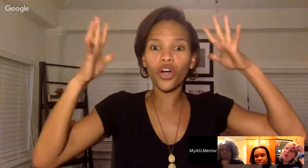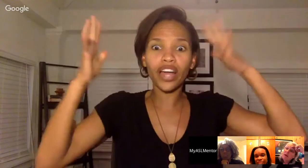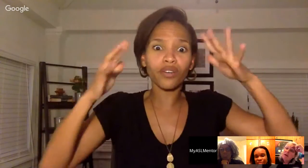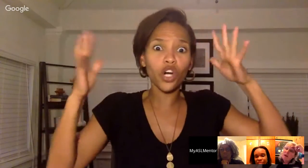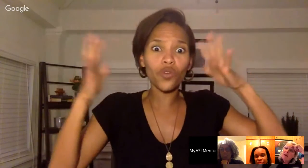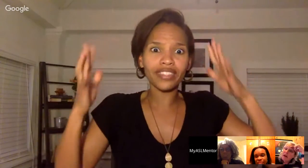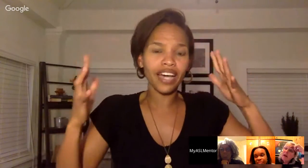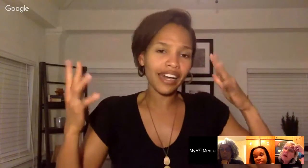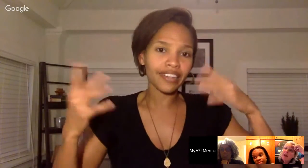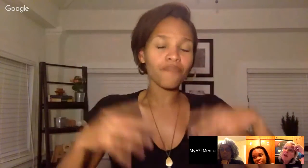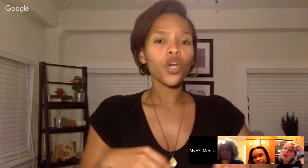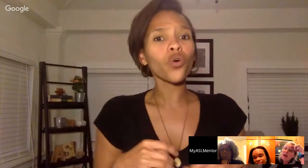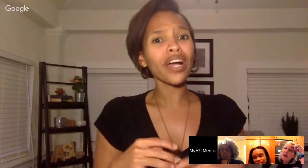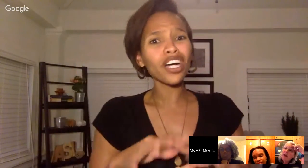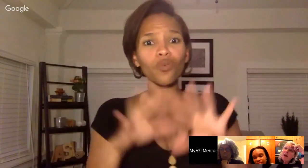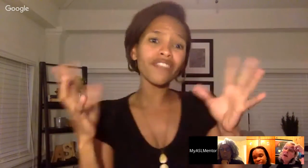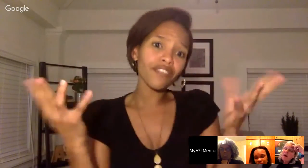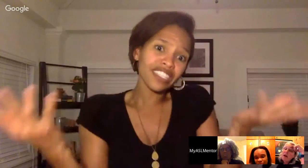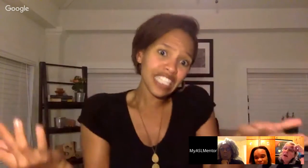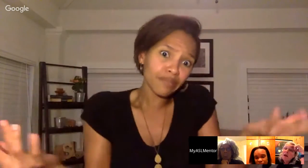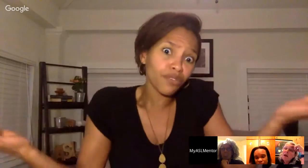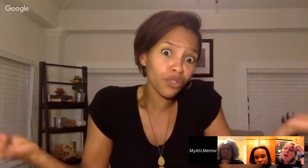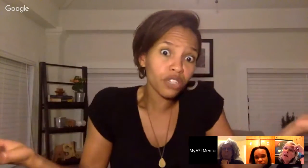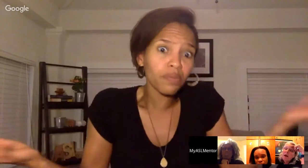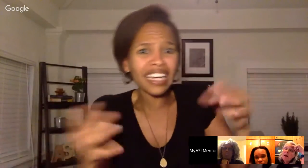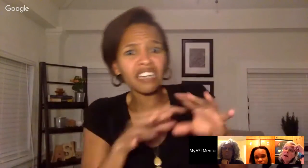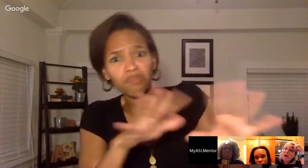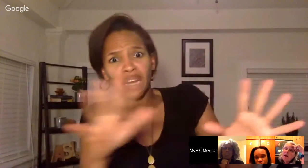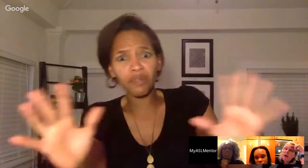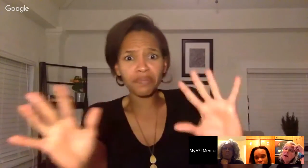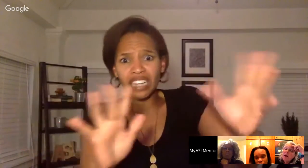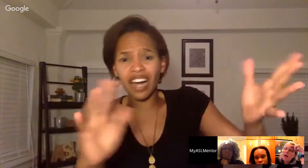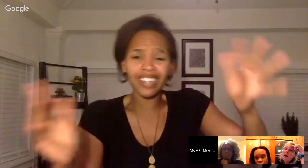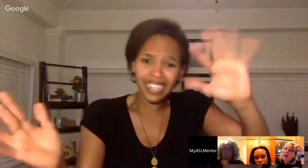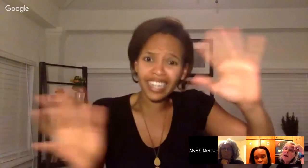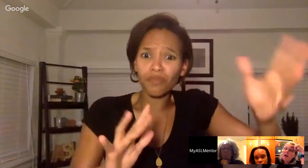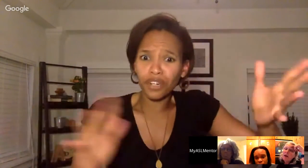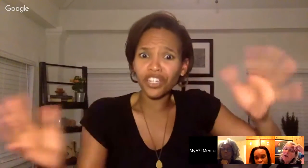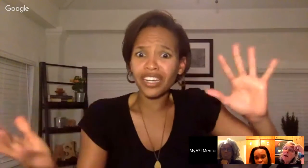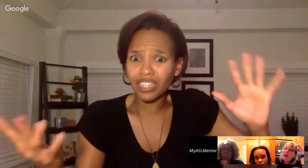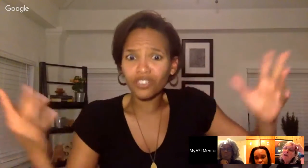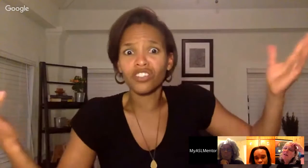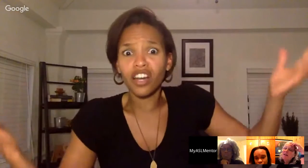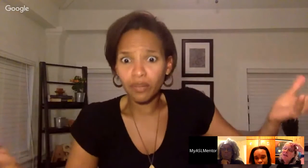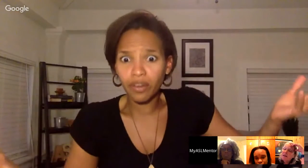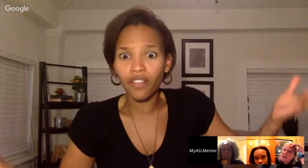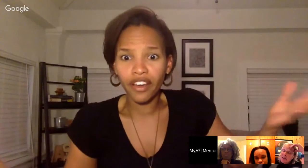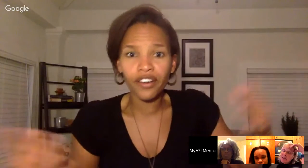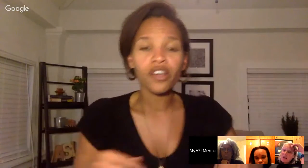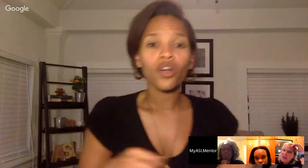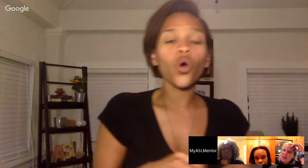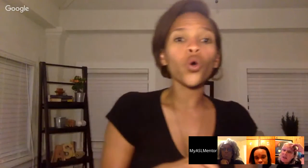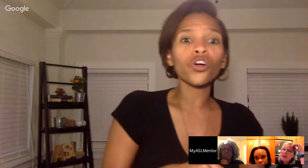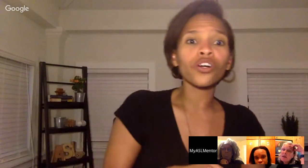I don't know that sign. Where I go, well, I've never seen that sign before, but with context, I can get a pretty good idea of what she's talking about there.